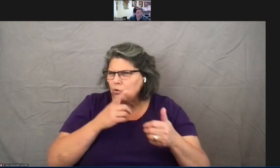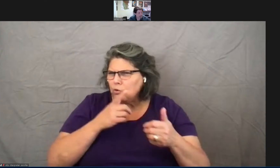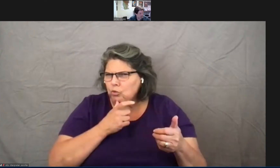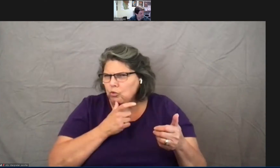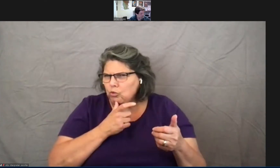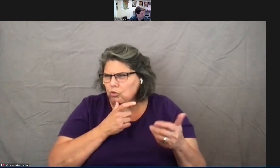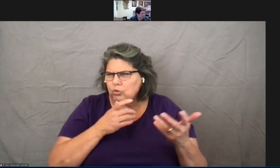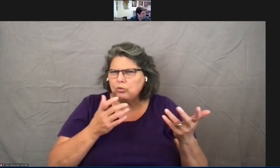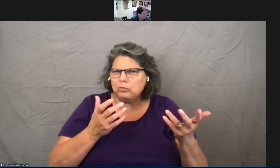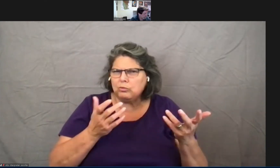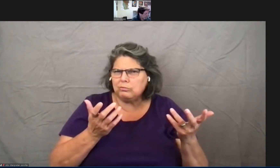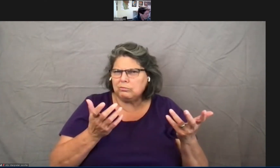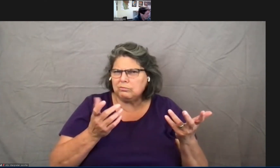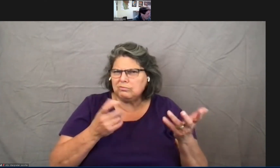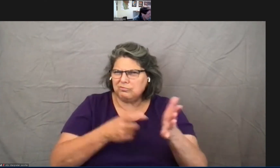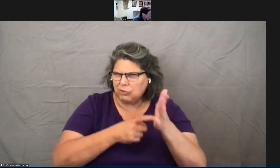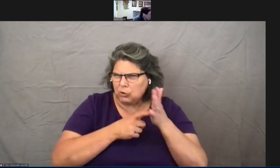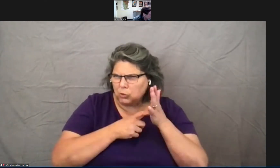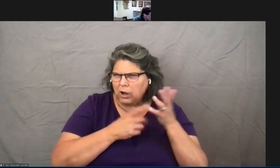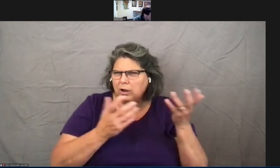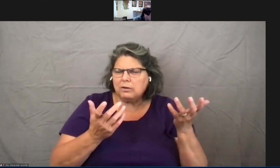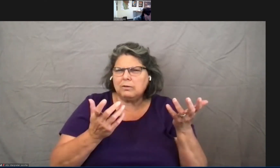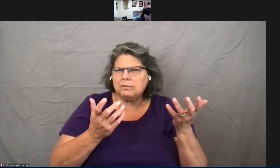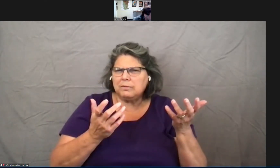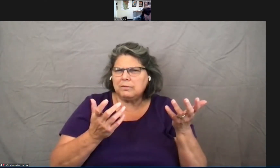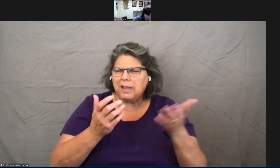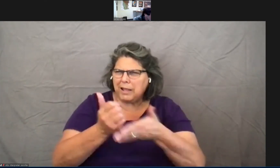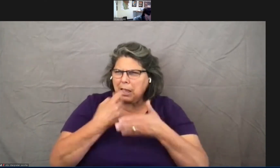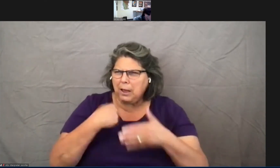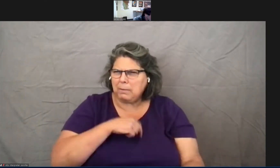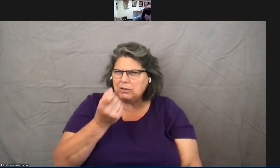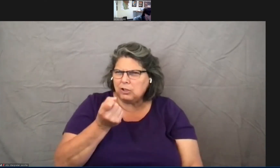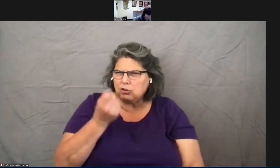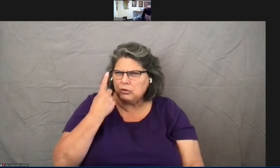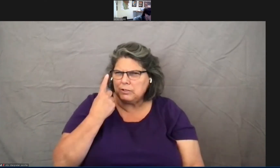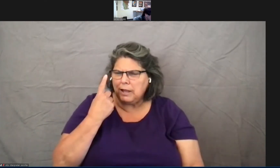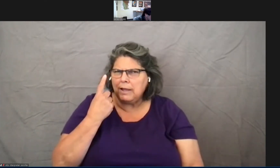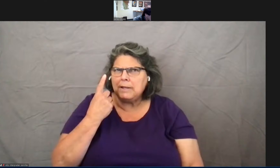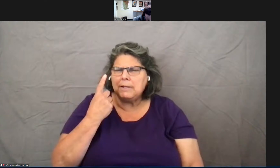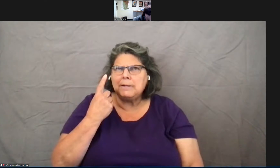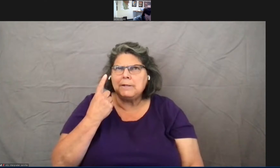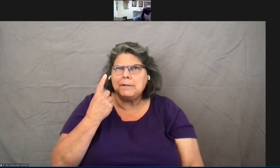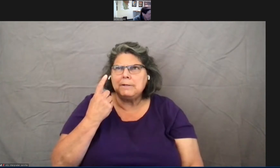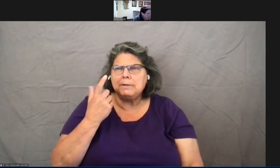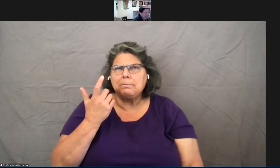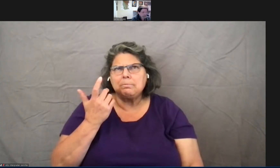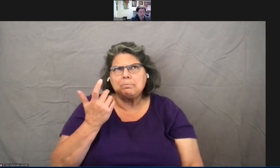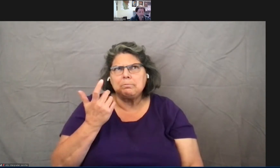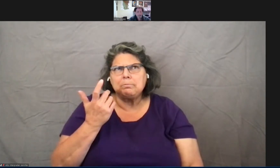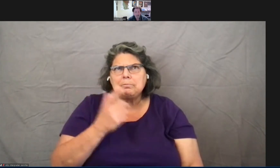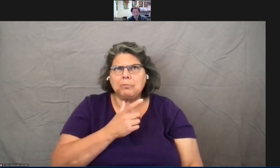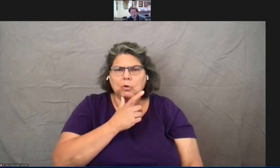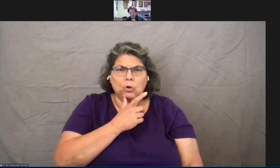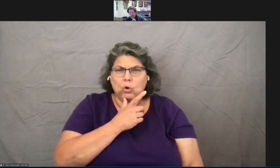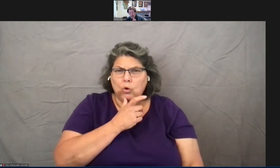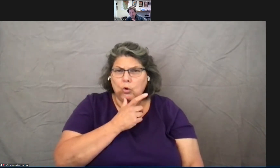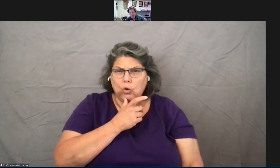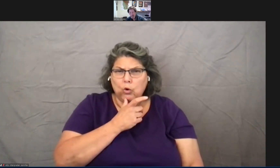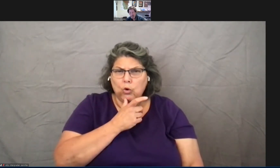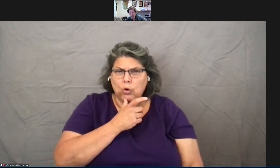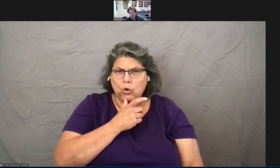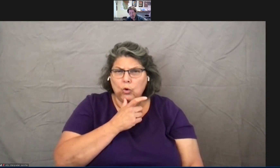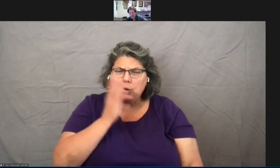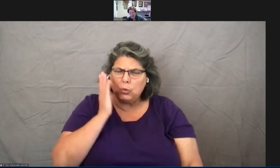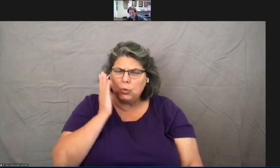and help us understand who is going to be sort of tracking